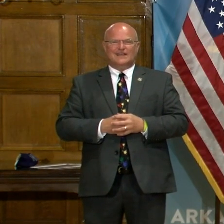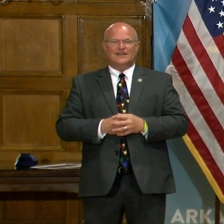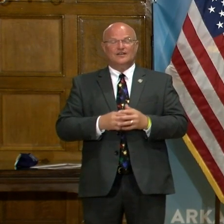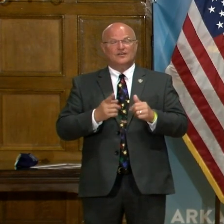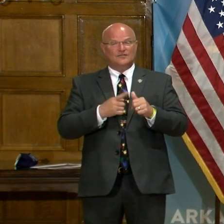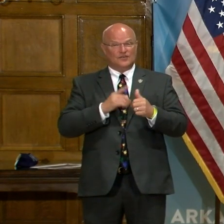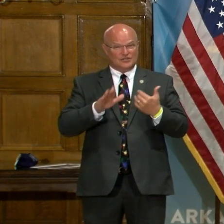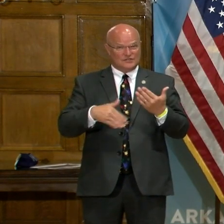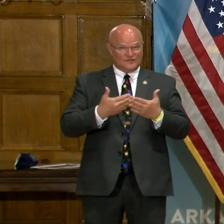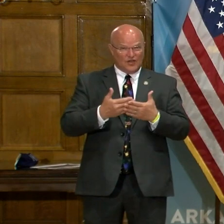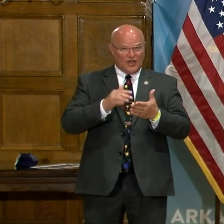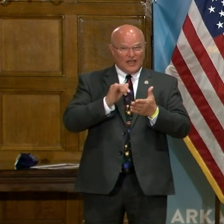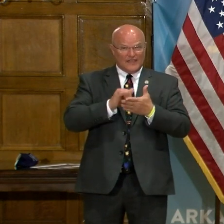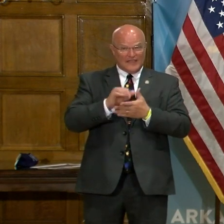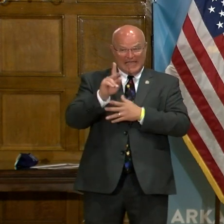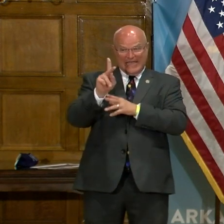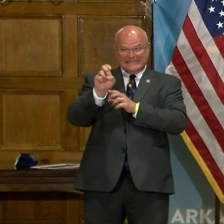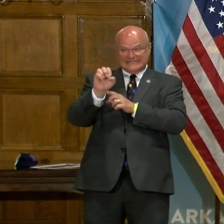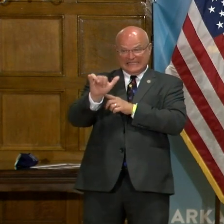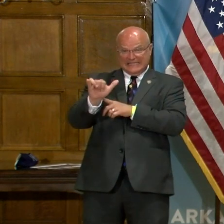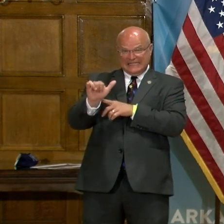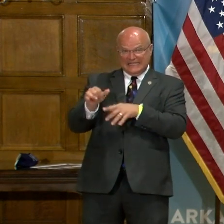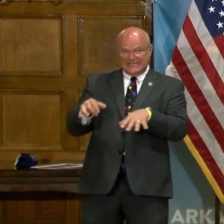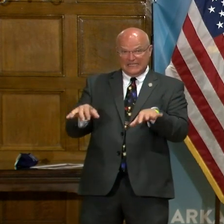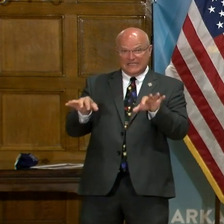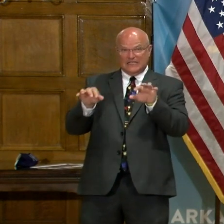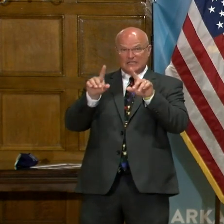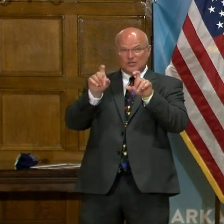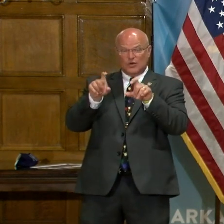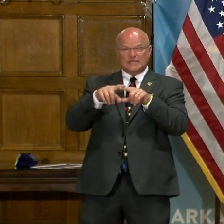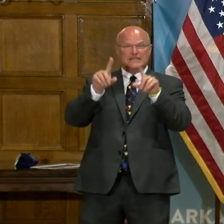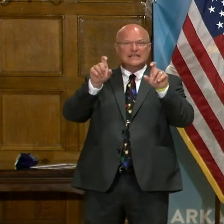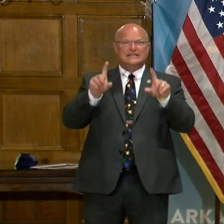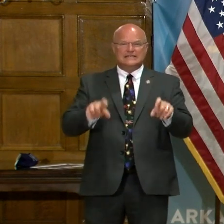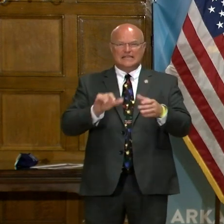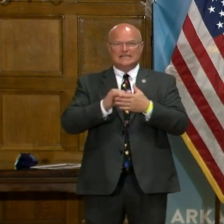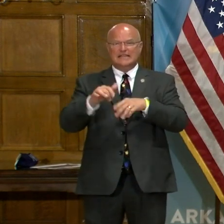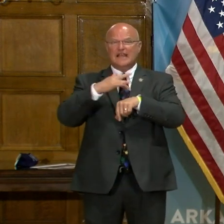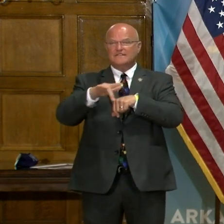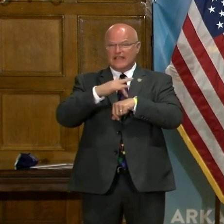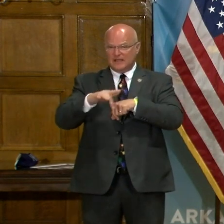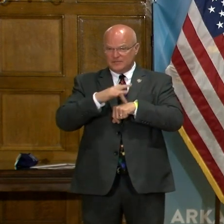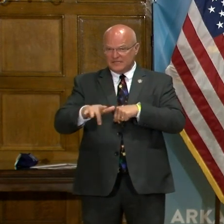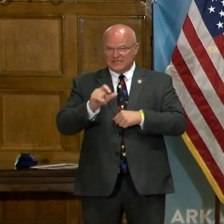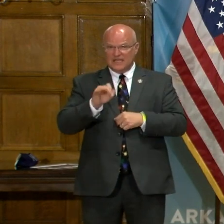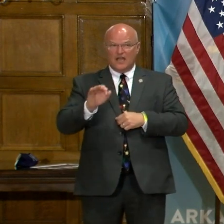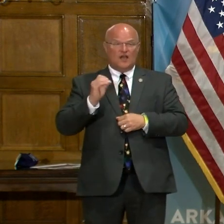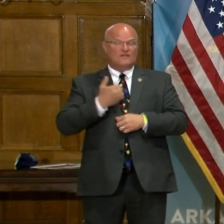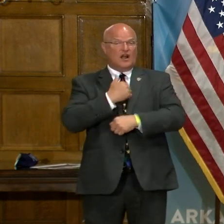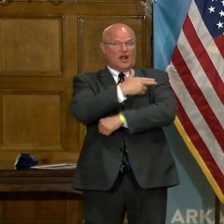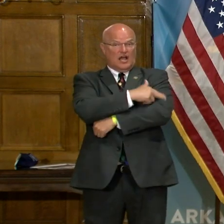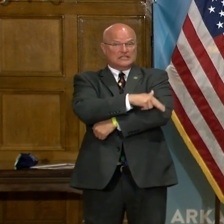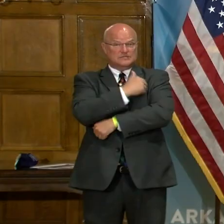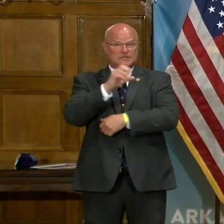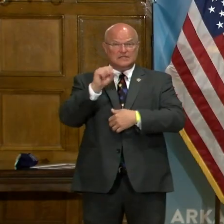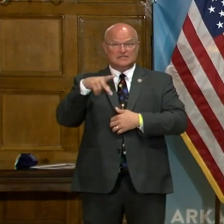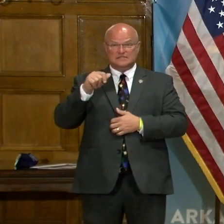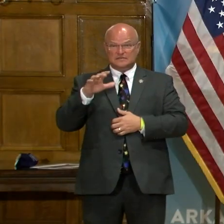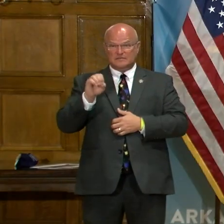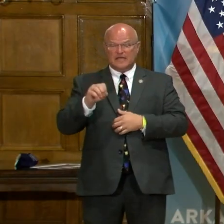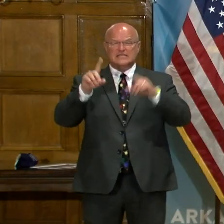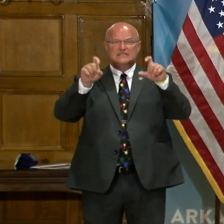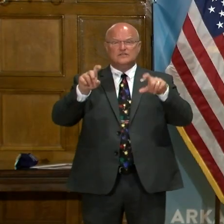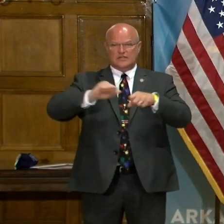Well, first of all, that is a key question and test as to the availability of our hospital space to